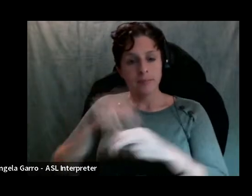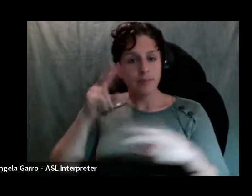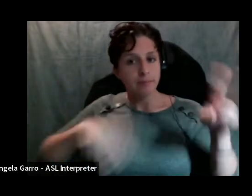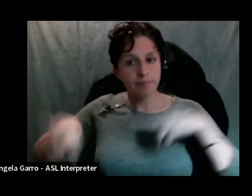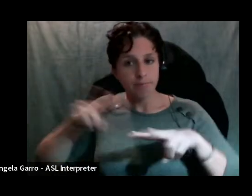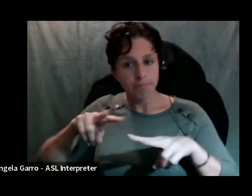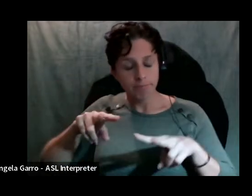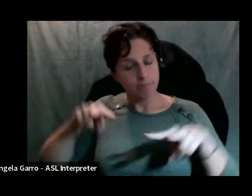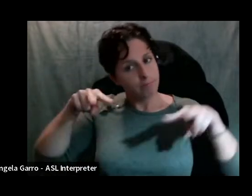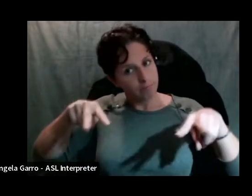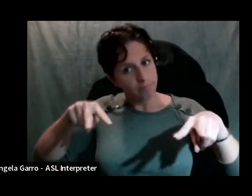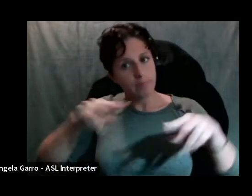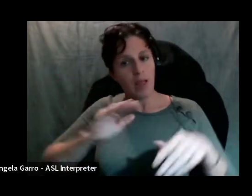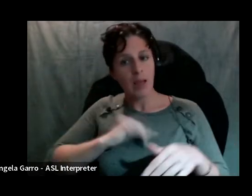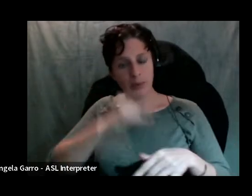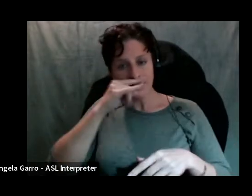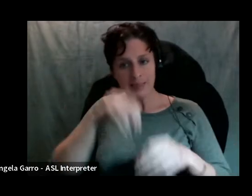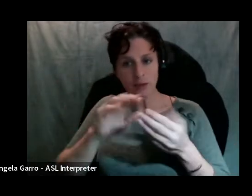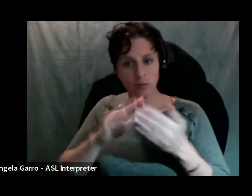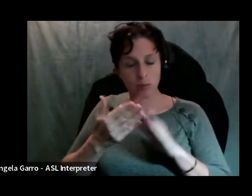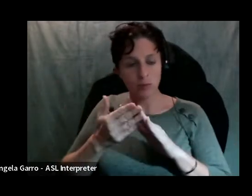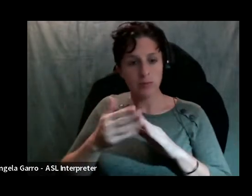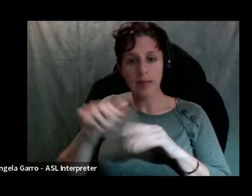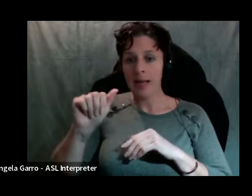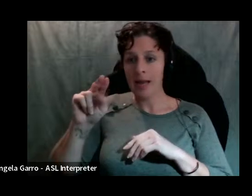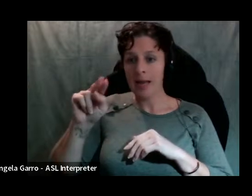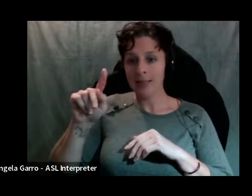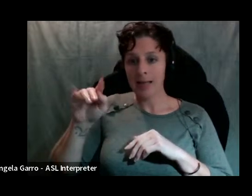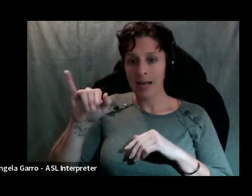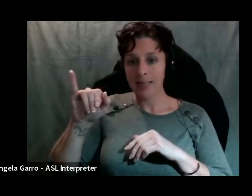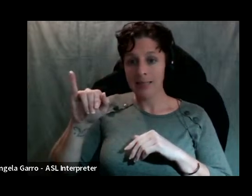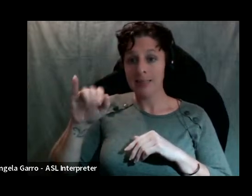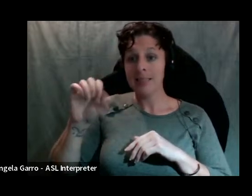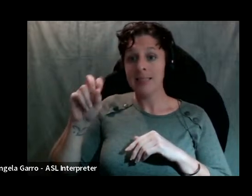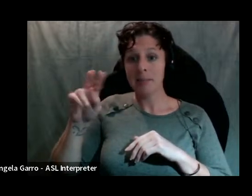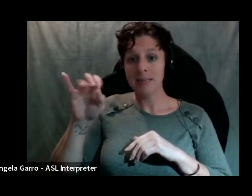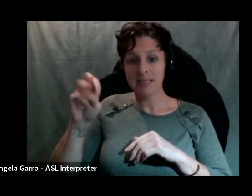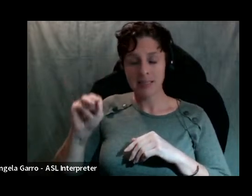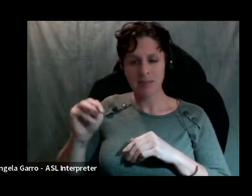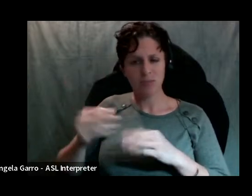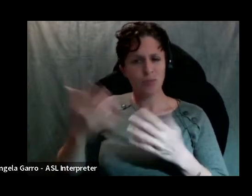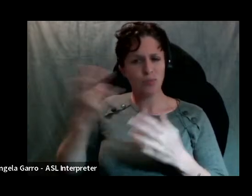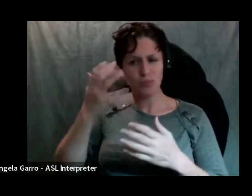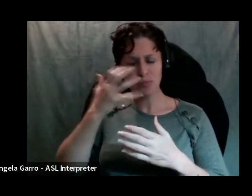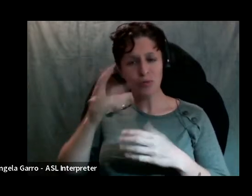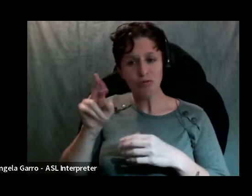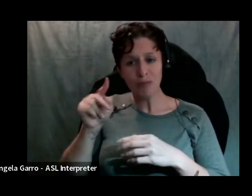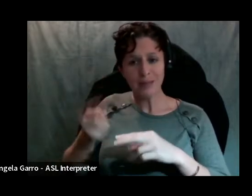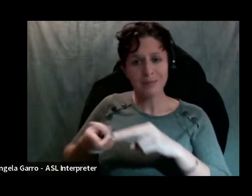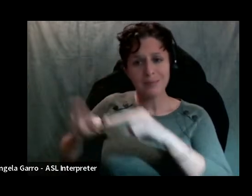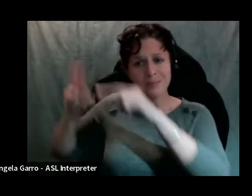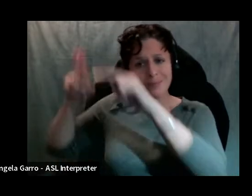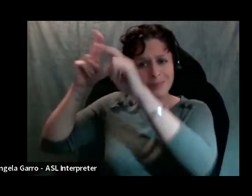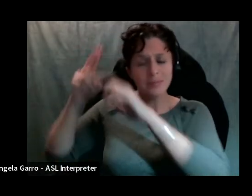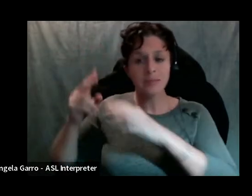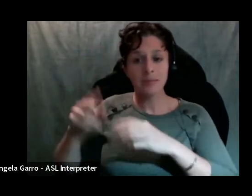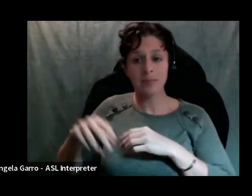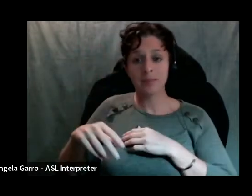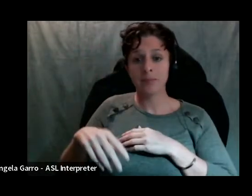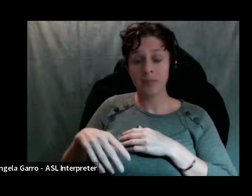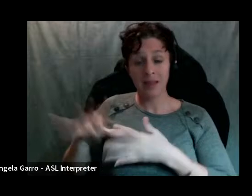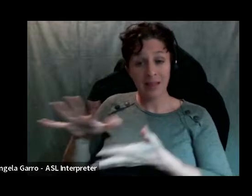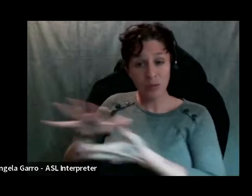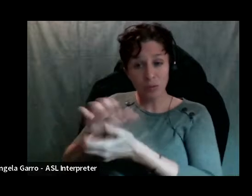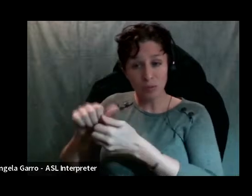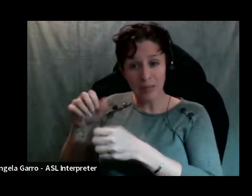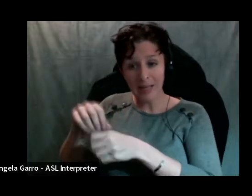our community. Anti-Semitism has reached alarming rates. The Hanukkah that was destroyed in